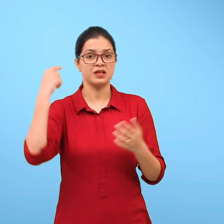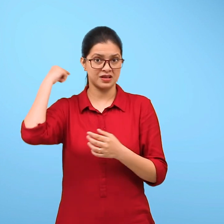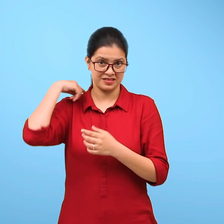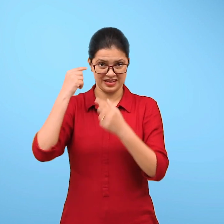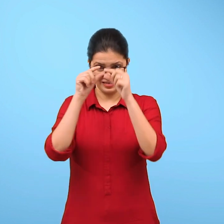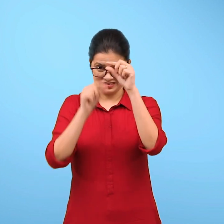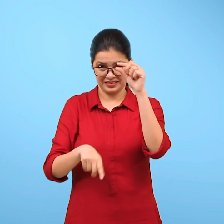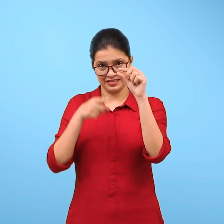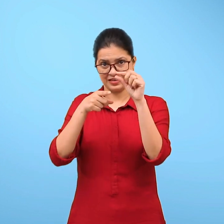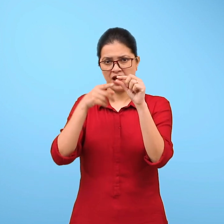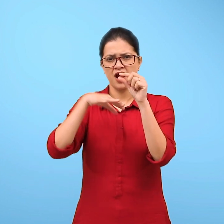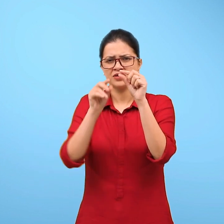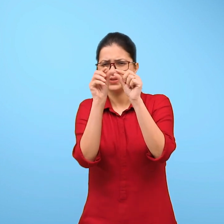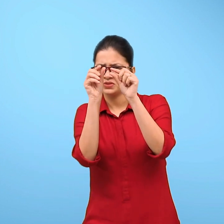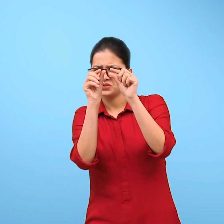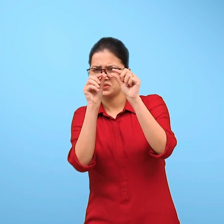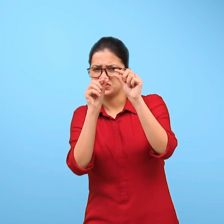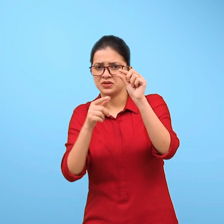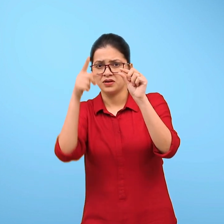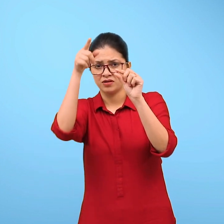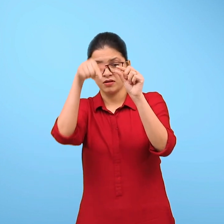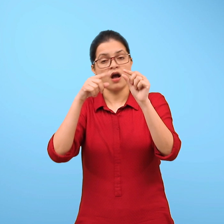If backbone was made up of only one long bone,